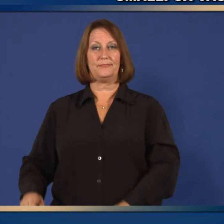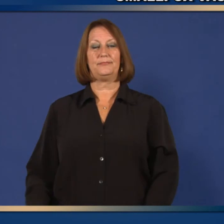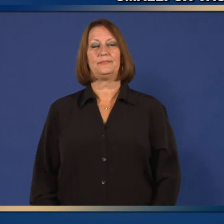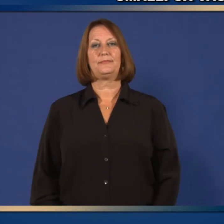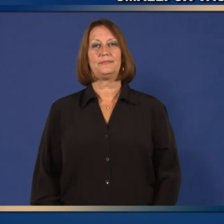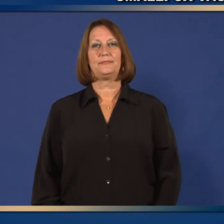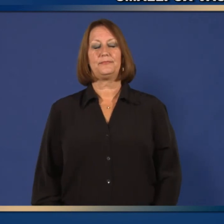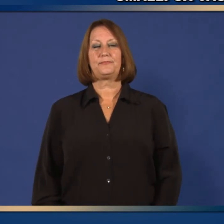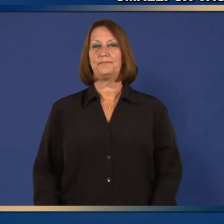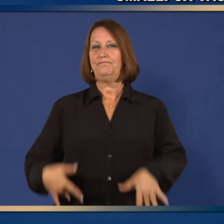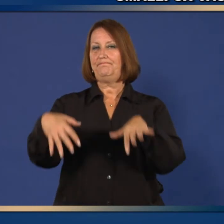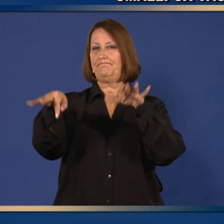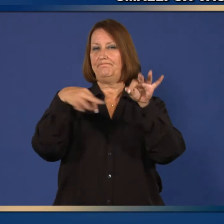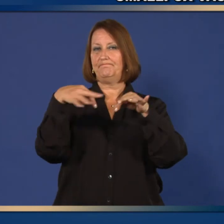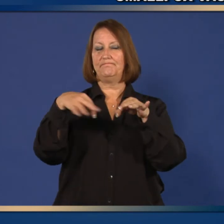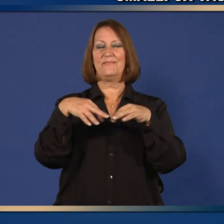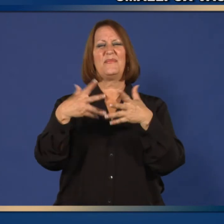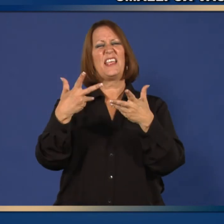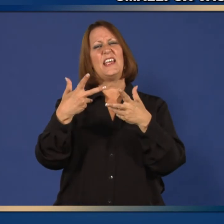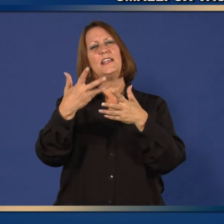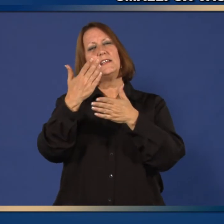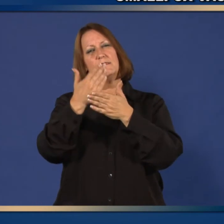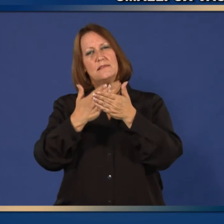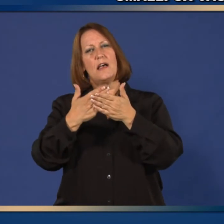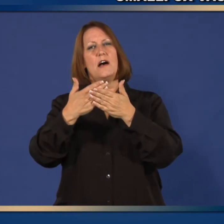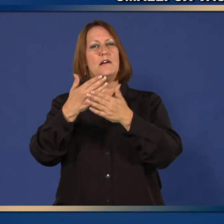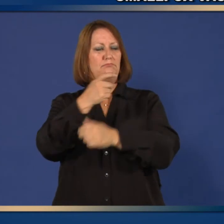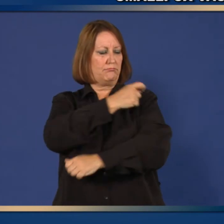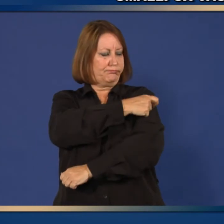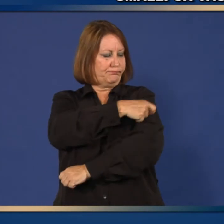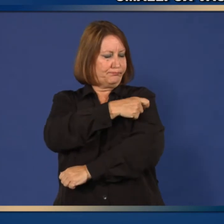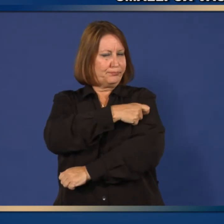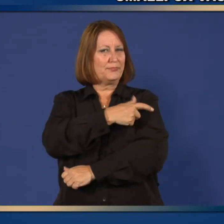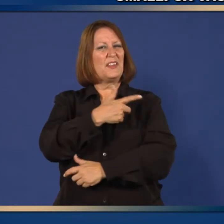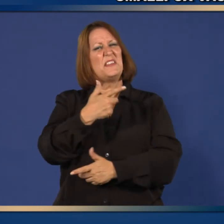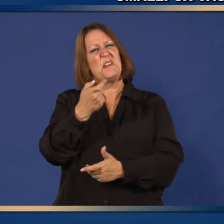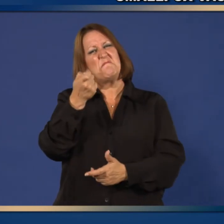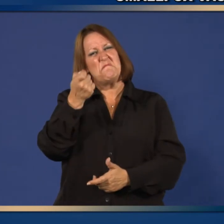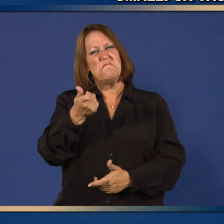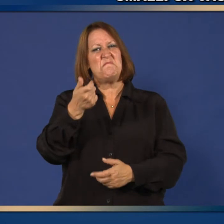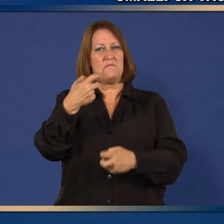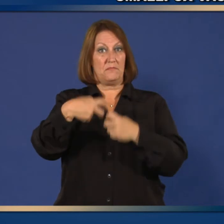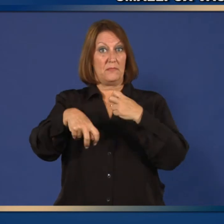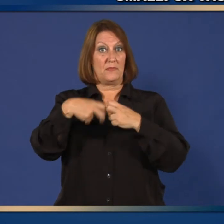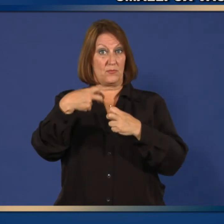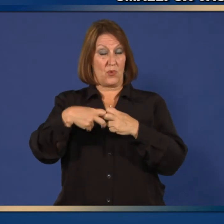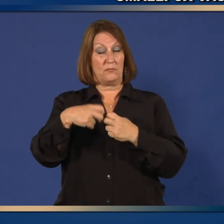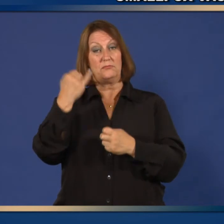Mild to moderate problems. Feel sick enough to miss work.